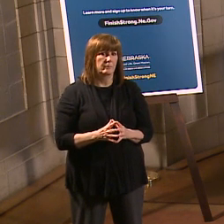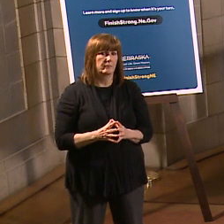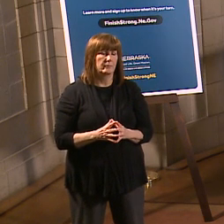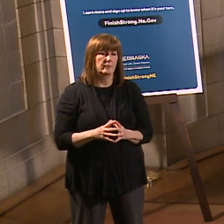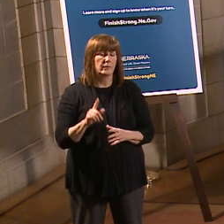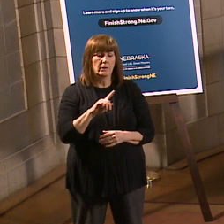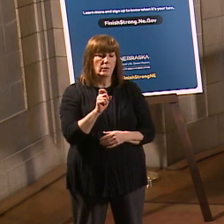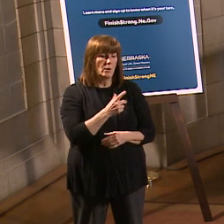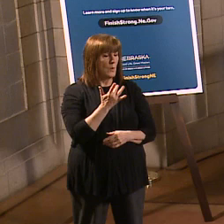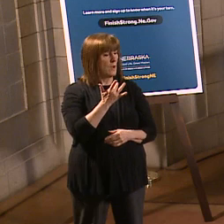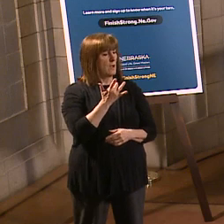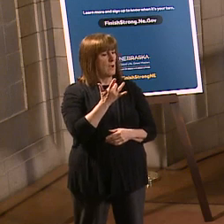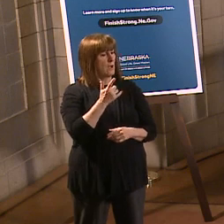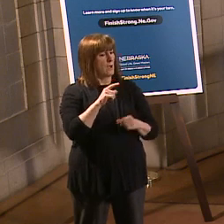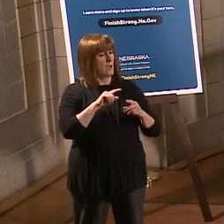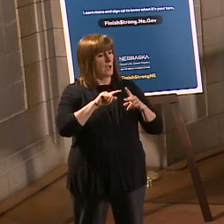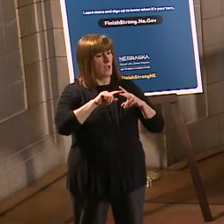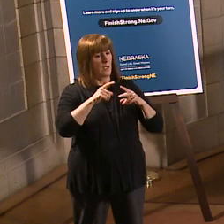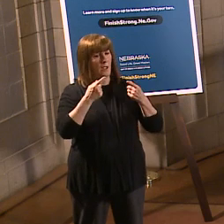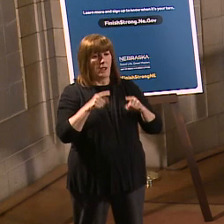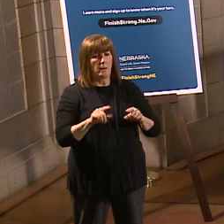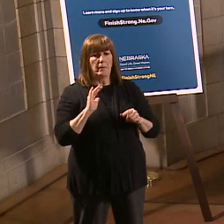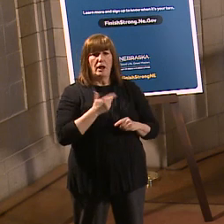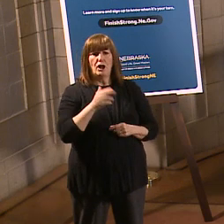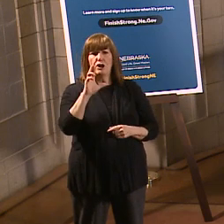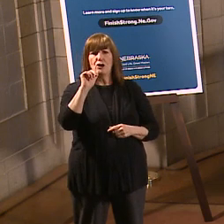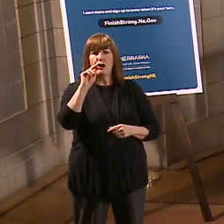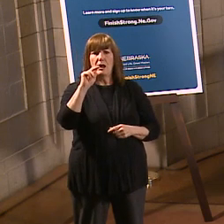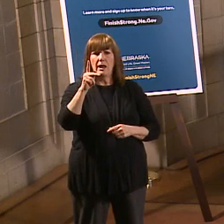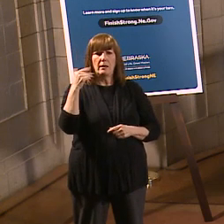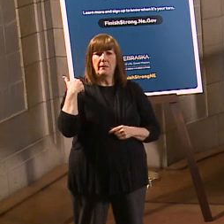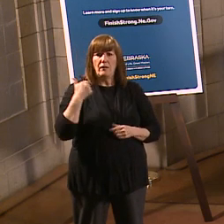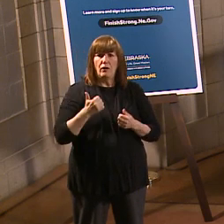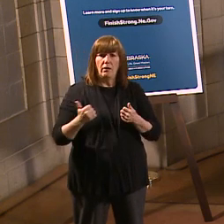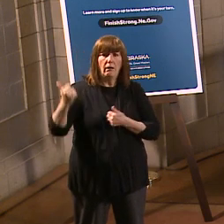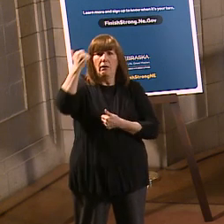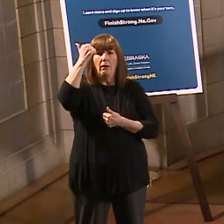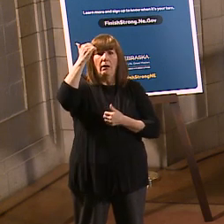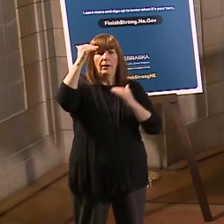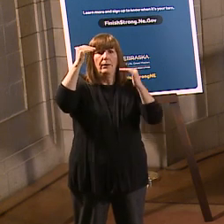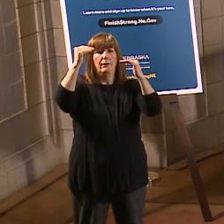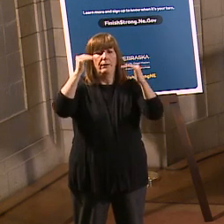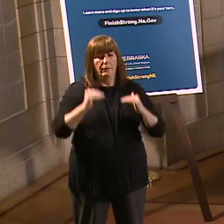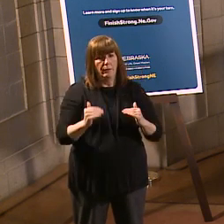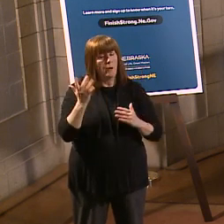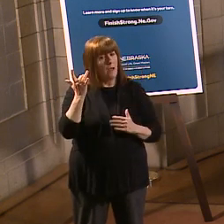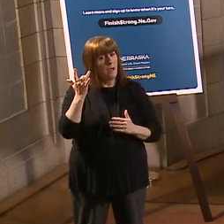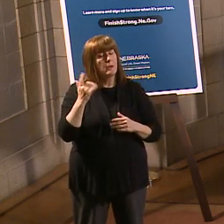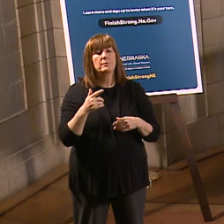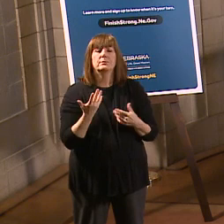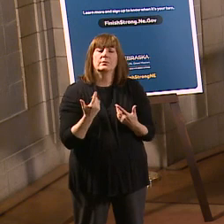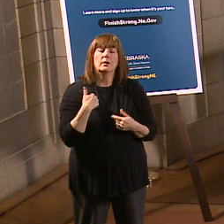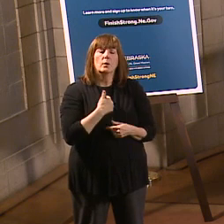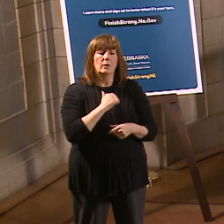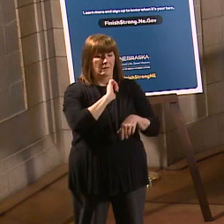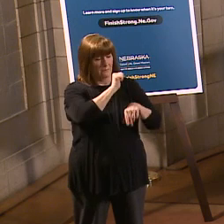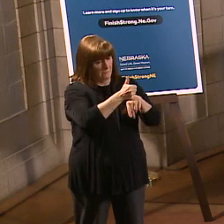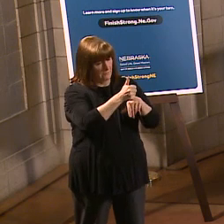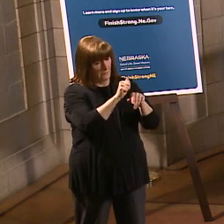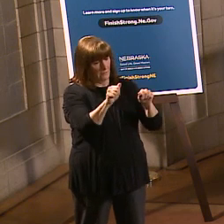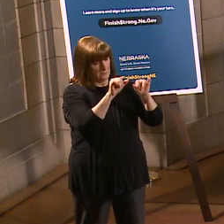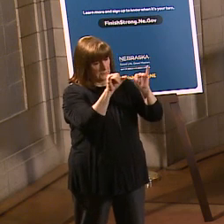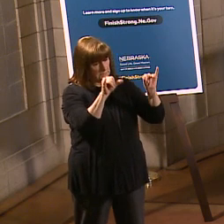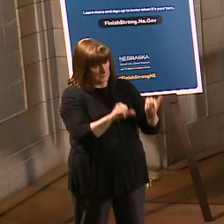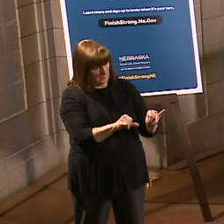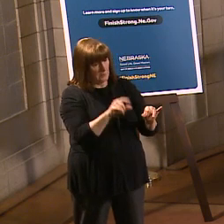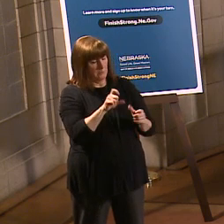our ranking? So the question is, why do we have the dip in our ranking then early on? And I think just like anything else, right, as we put a system in place, we've